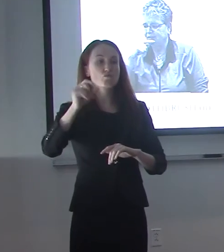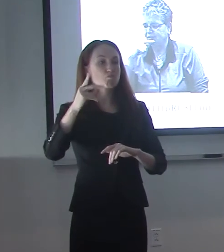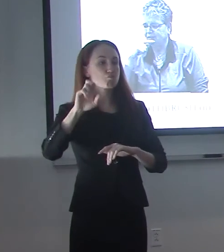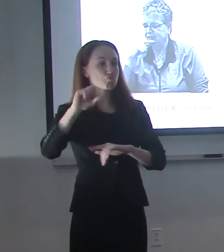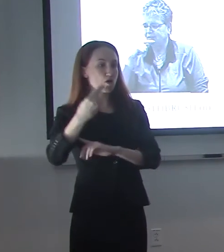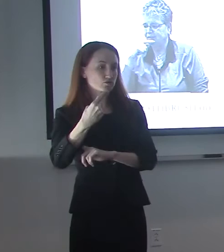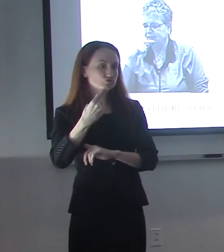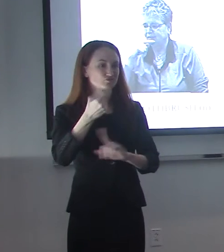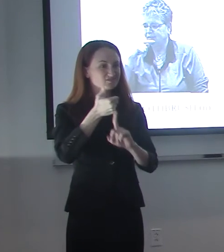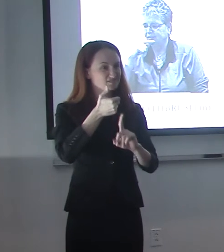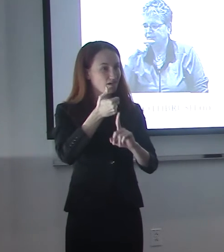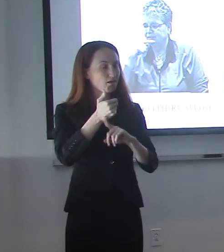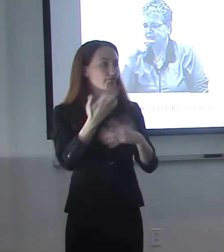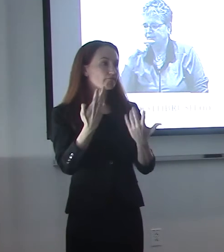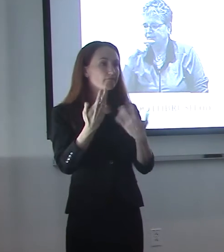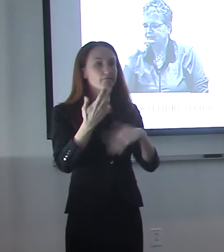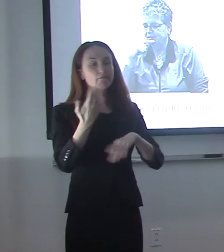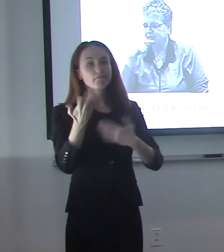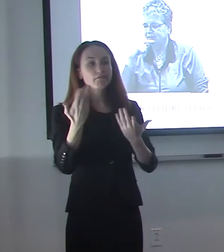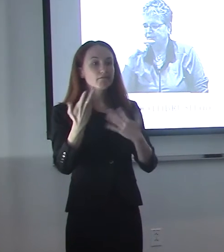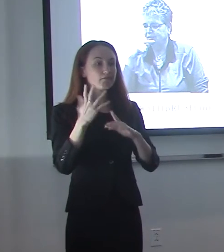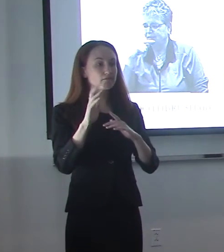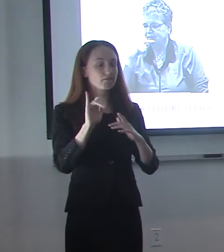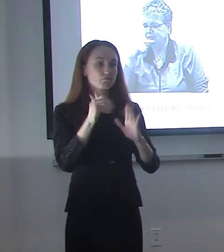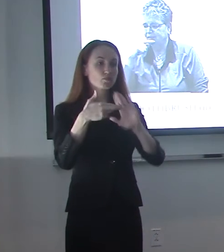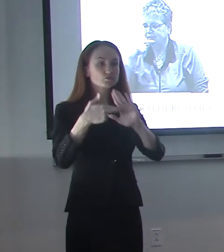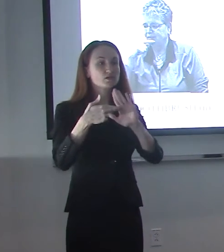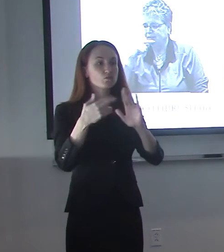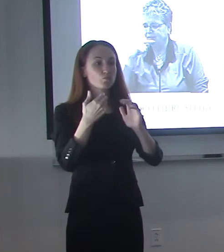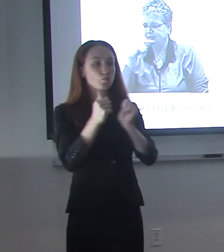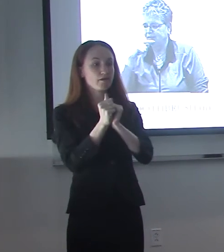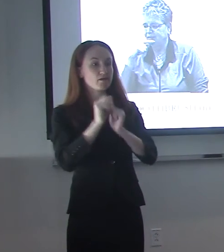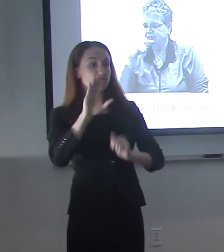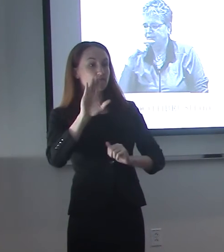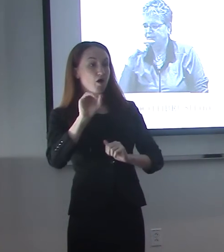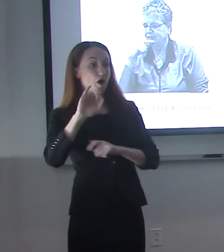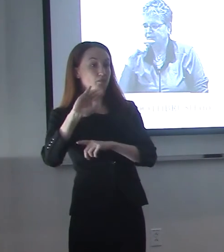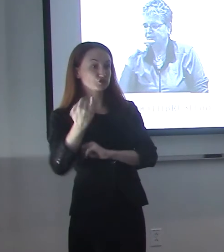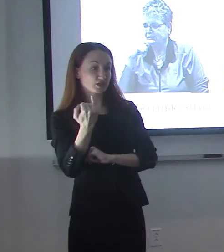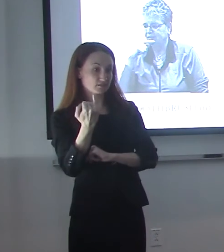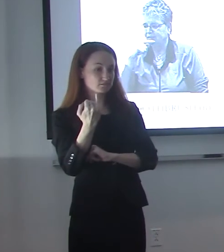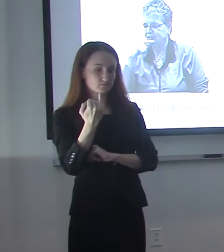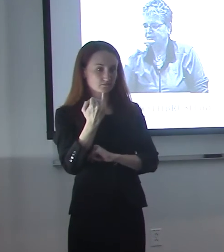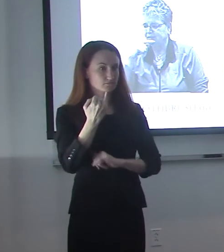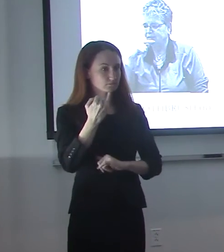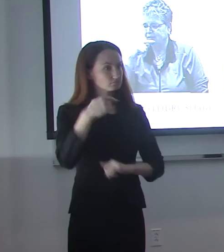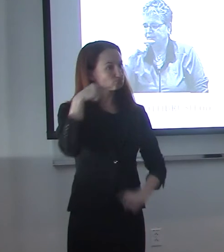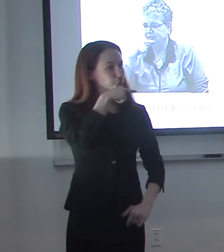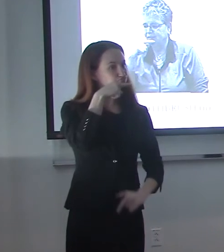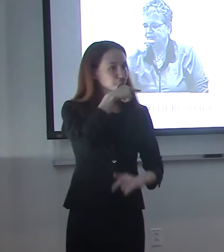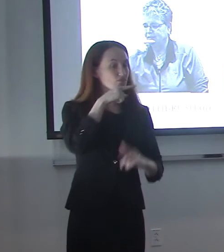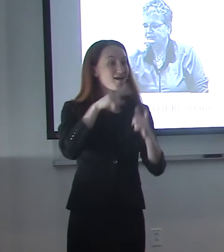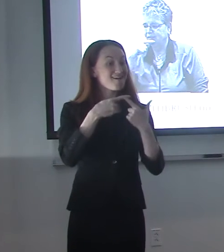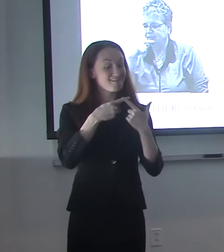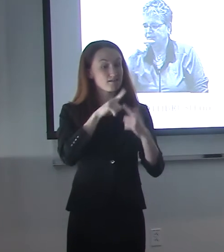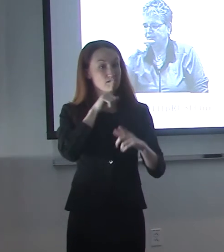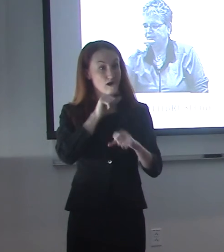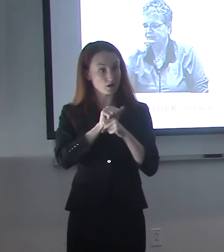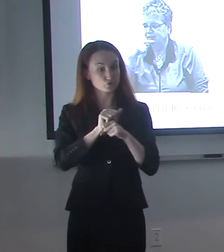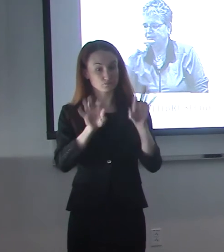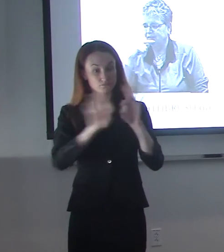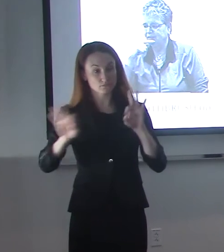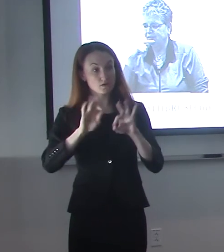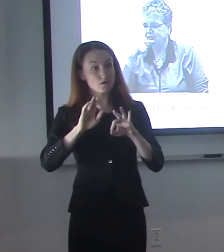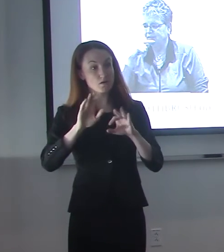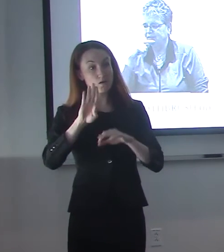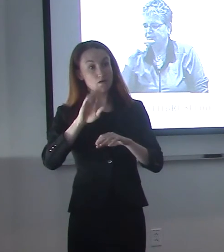functioning with being represented with an object handshake, and brush your teeth, the verb, being represented